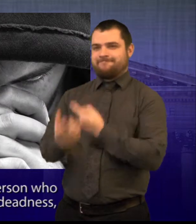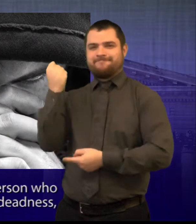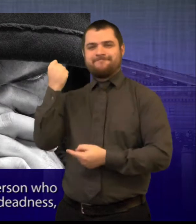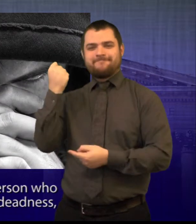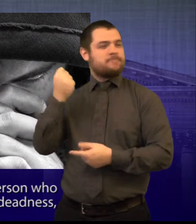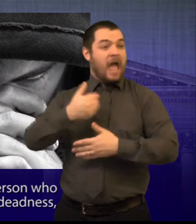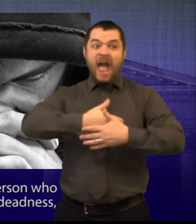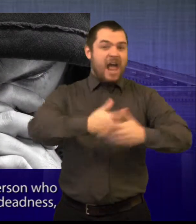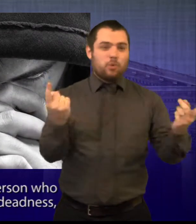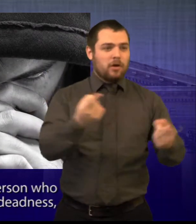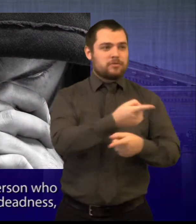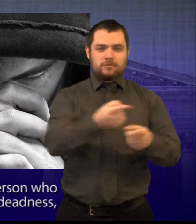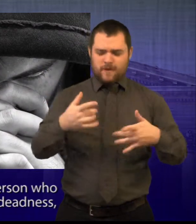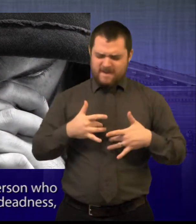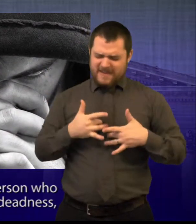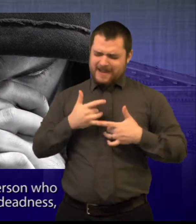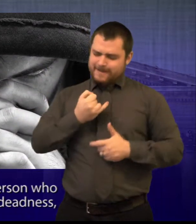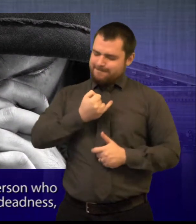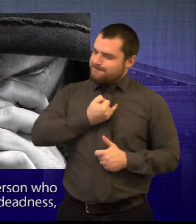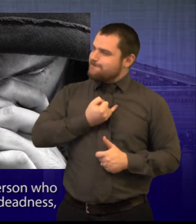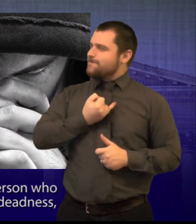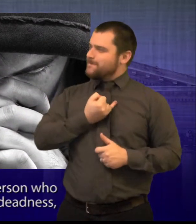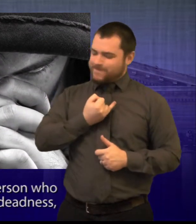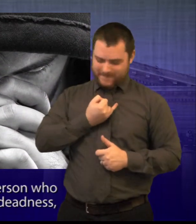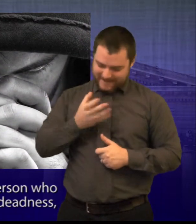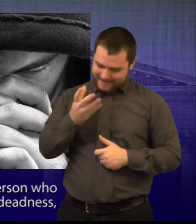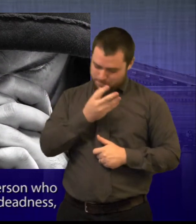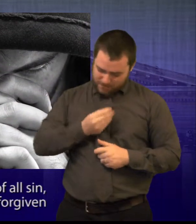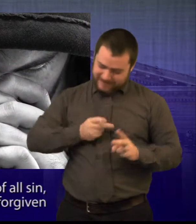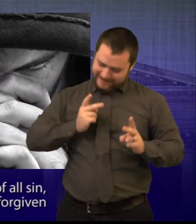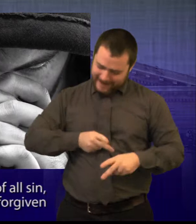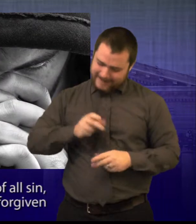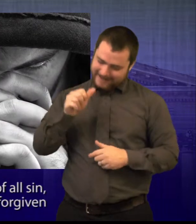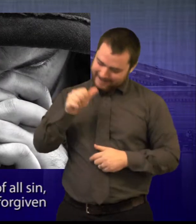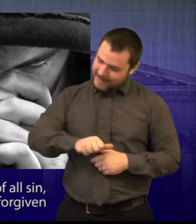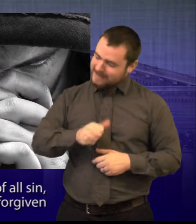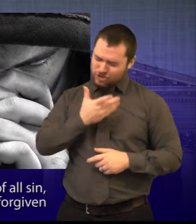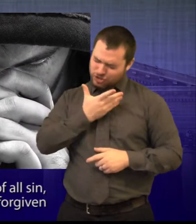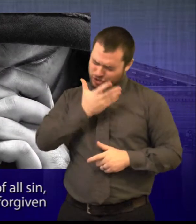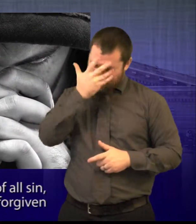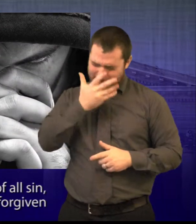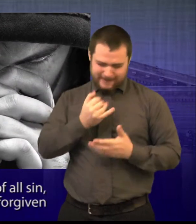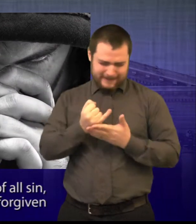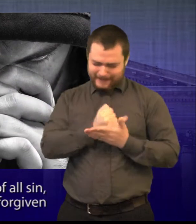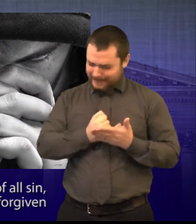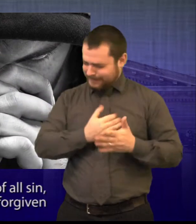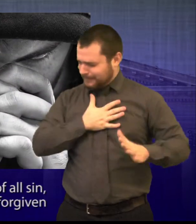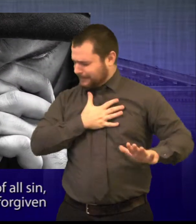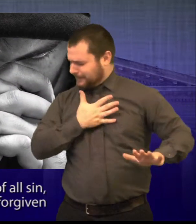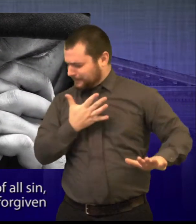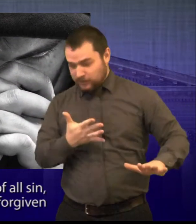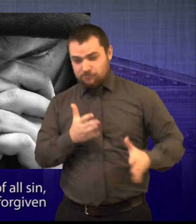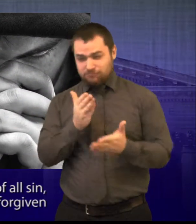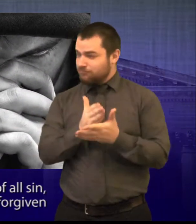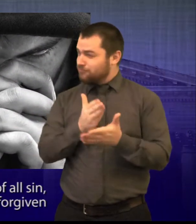young person who feels his or her great spiritual deadness, who feels deeply ashamed of all sin, and